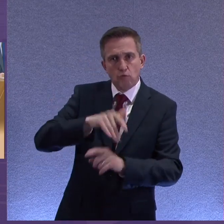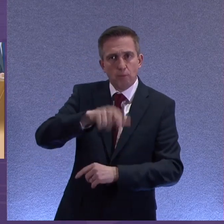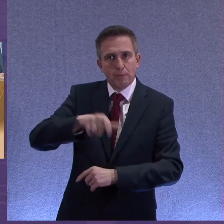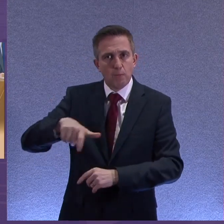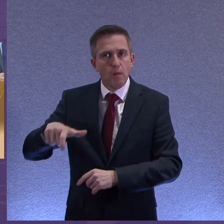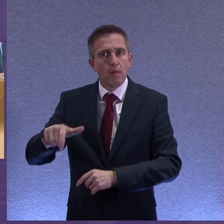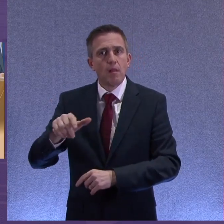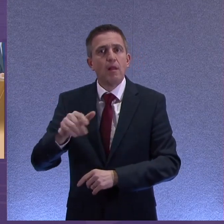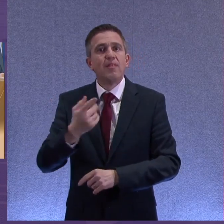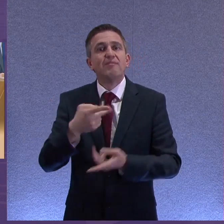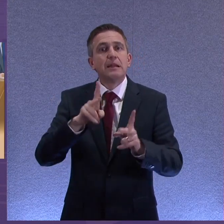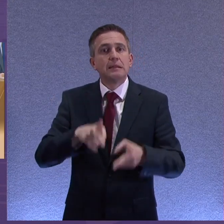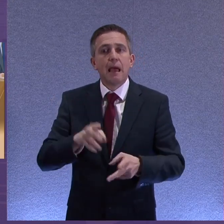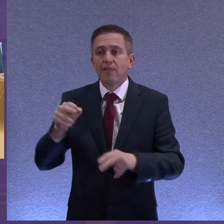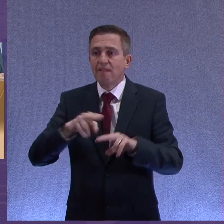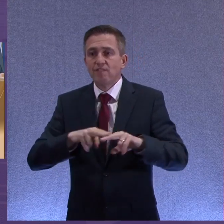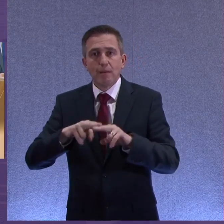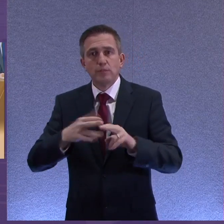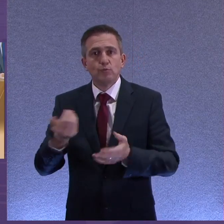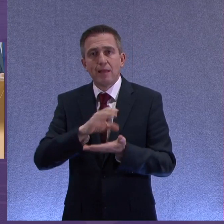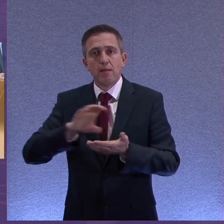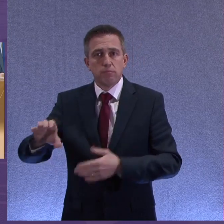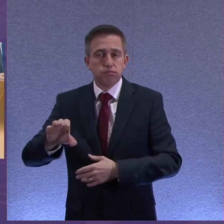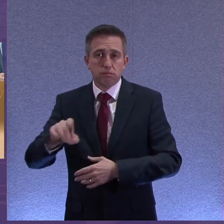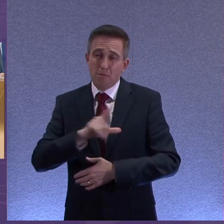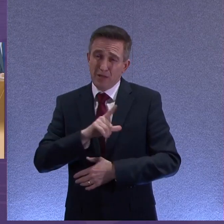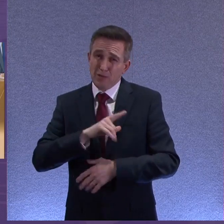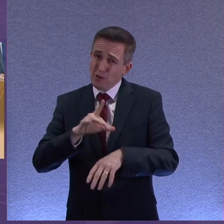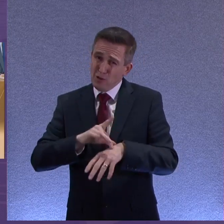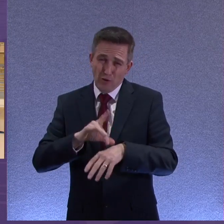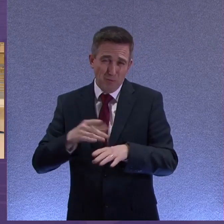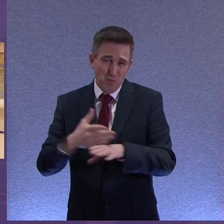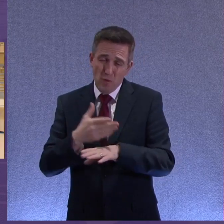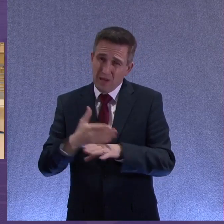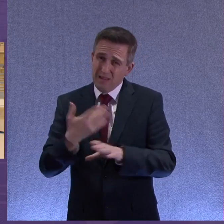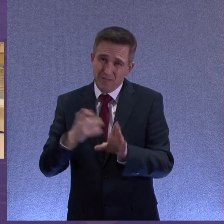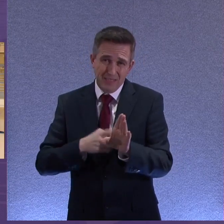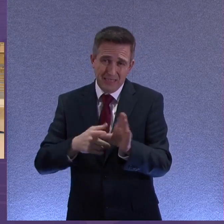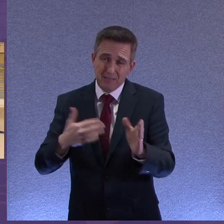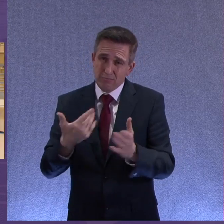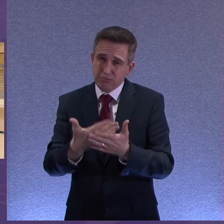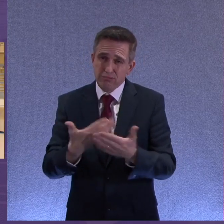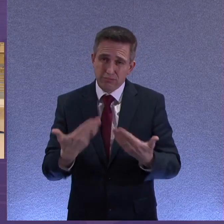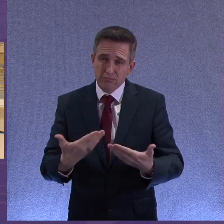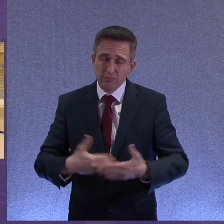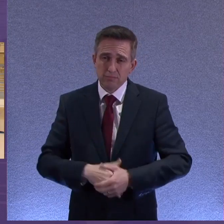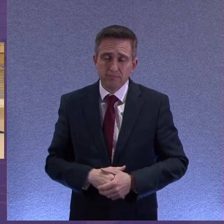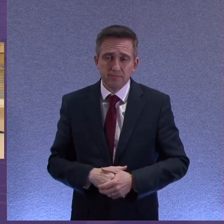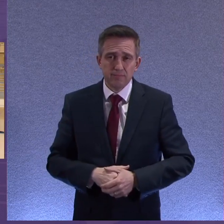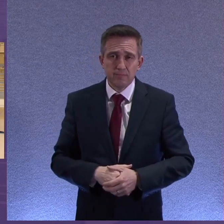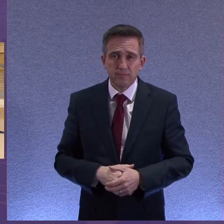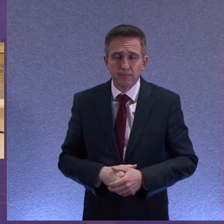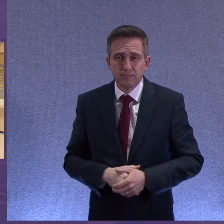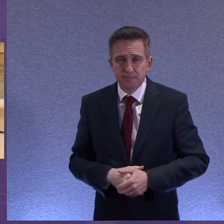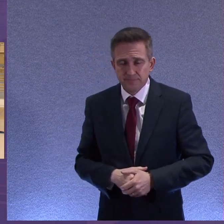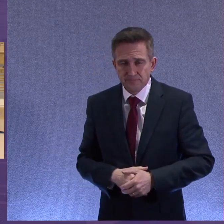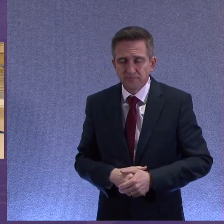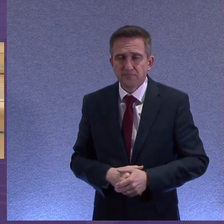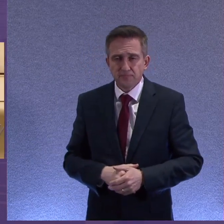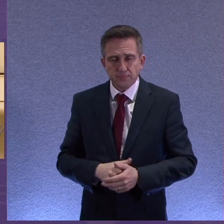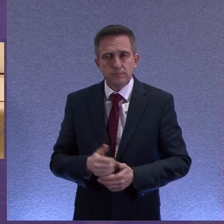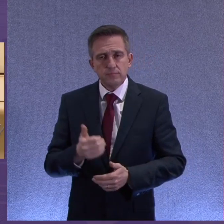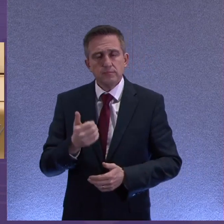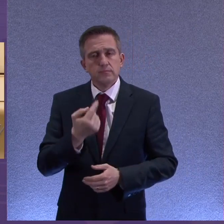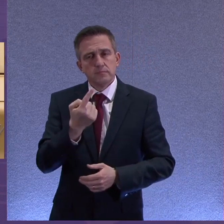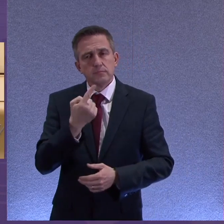would receive such a payment? After all, they are the heroes at the front line in this crisis. Jean Freeman. Thank you very much. Grateful to